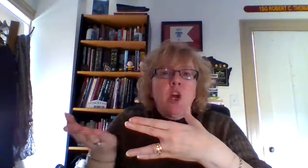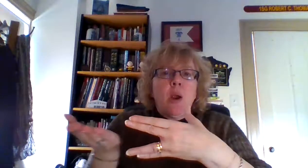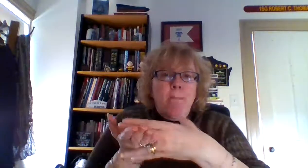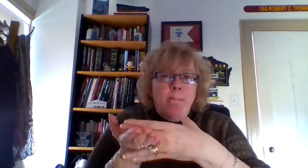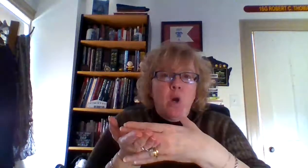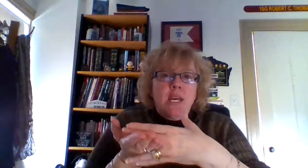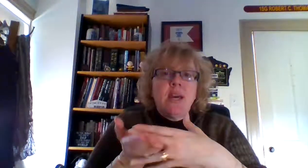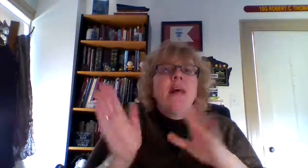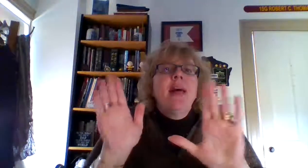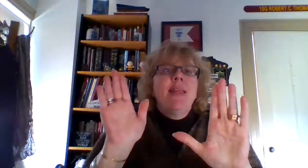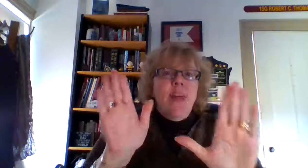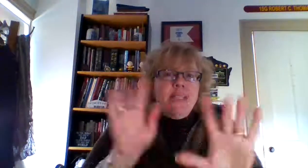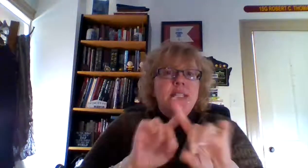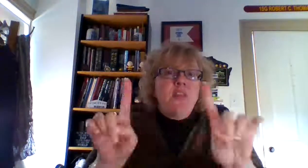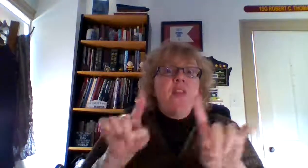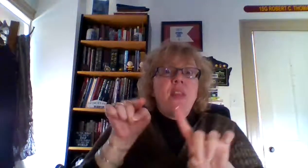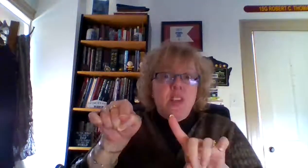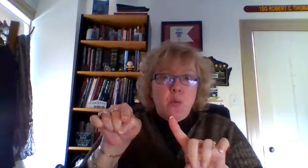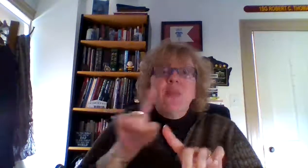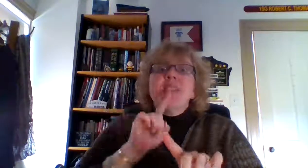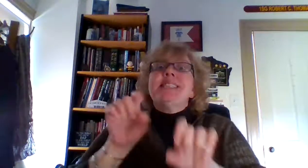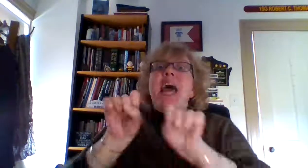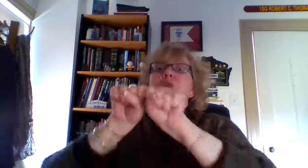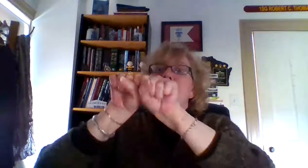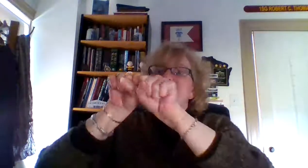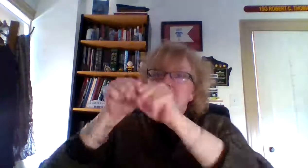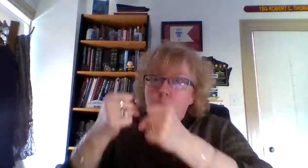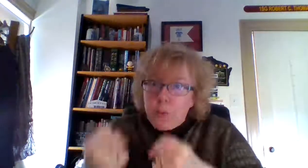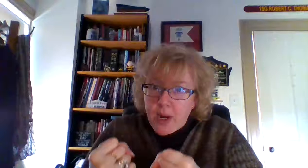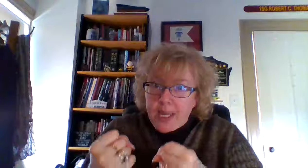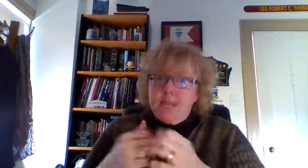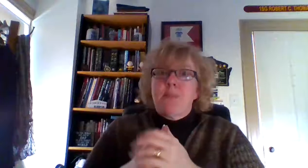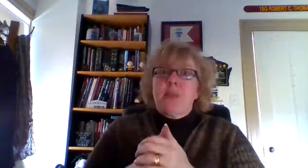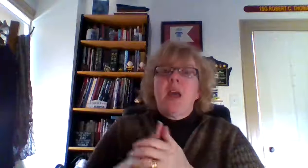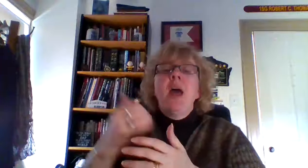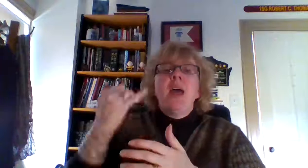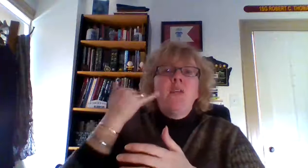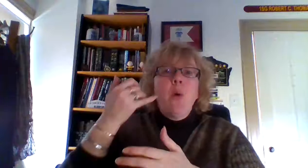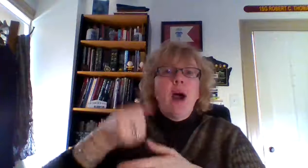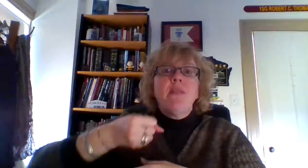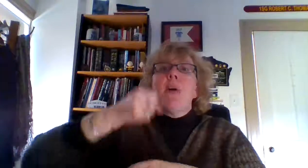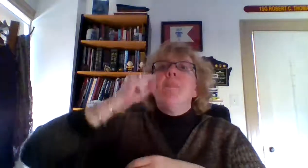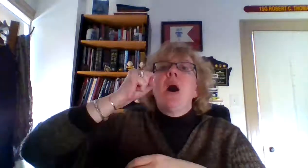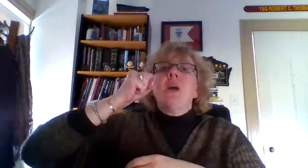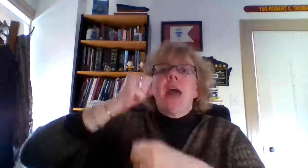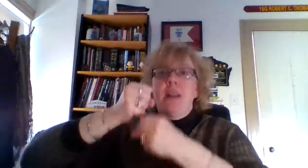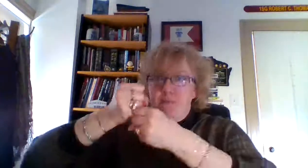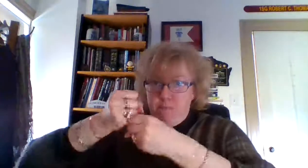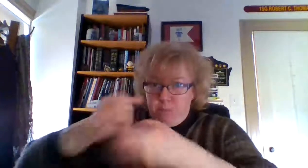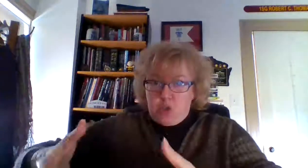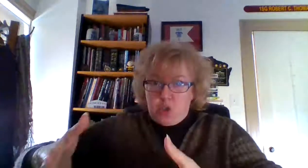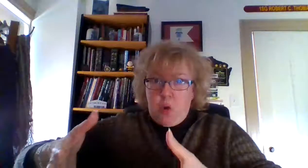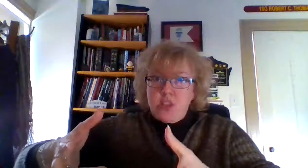here. Break. That's different than this one. This is actual physical breaking something. If you have a mug and it